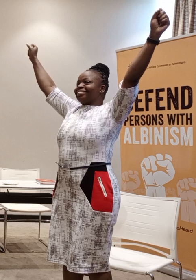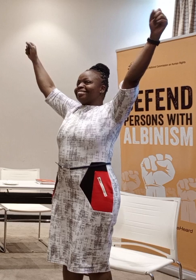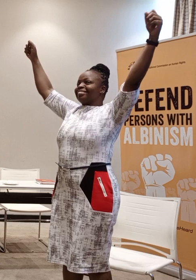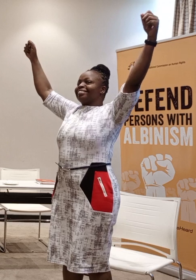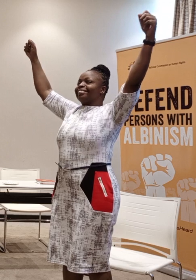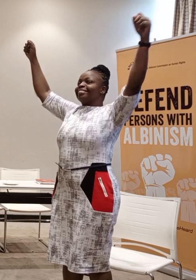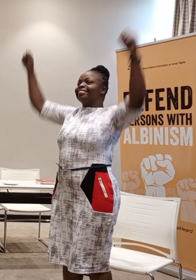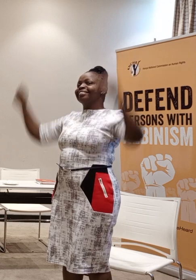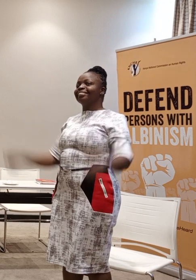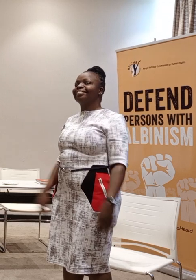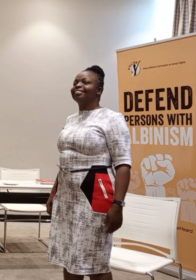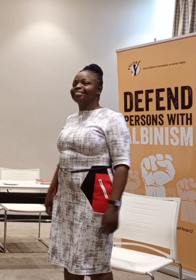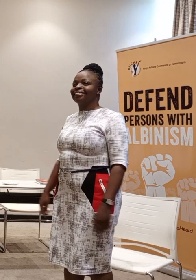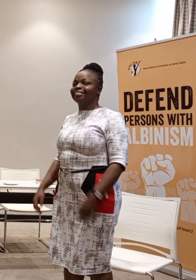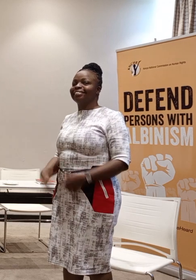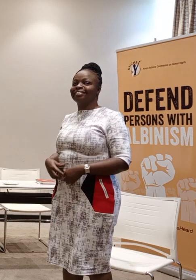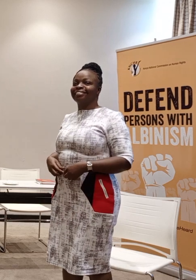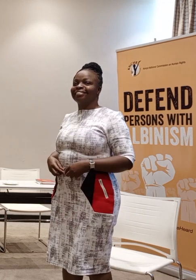out.